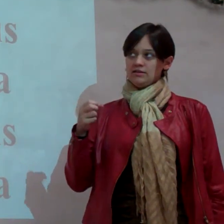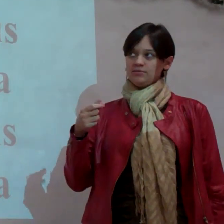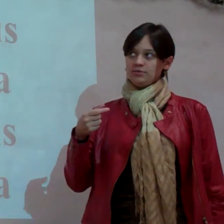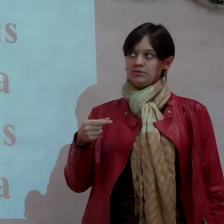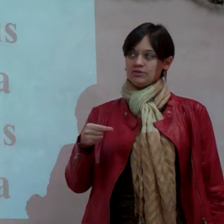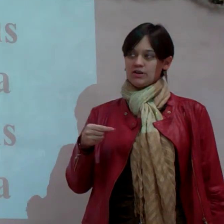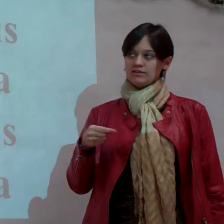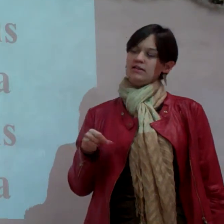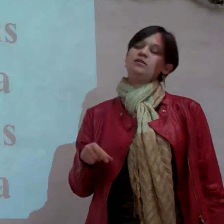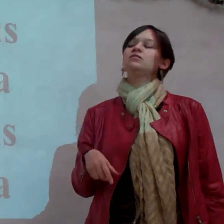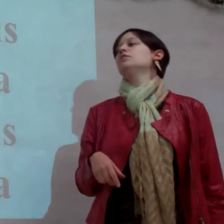Exempli gratia,